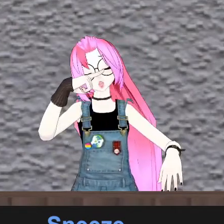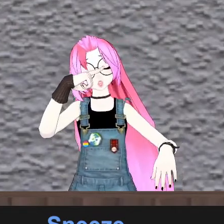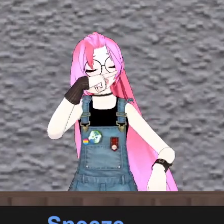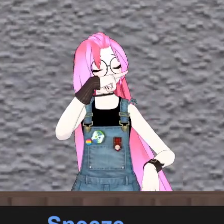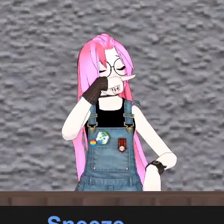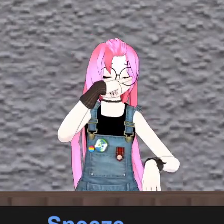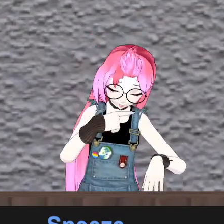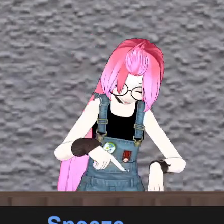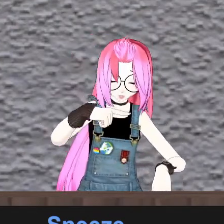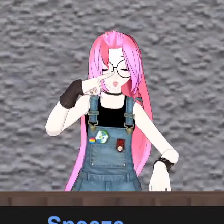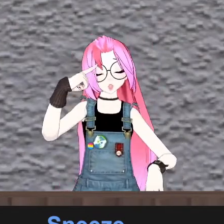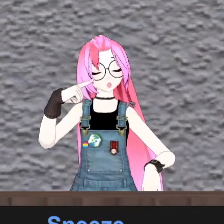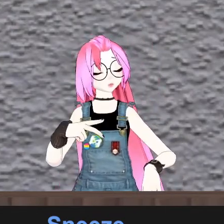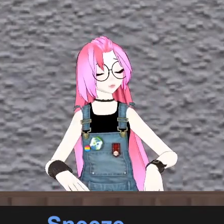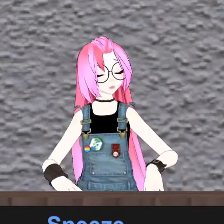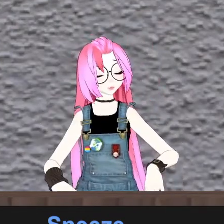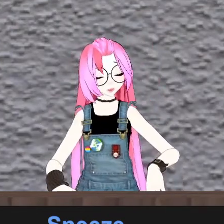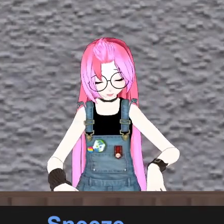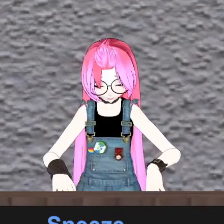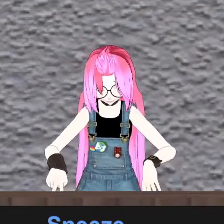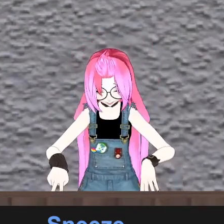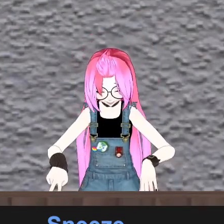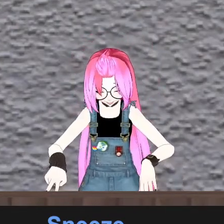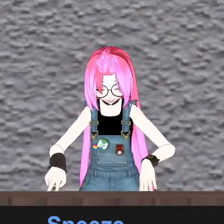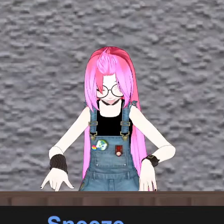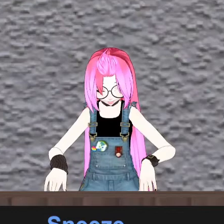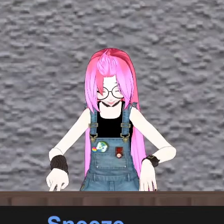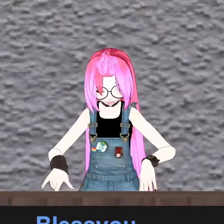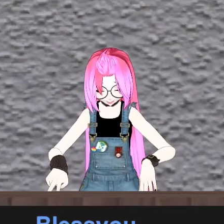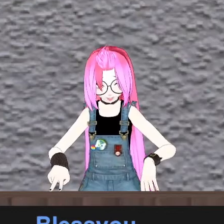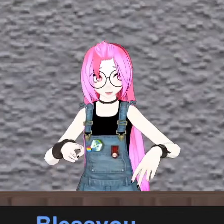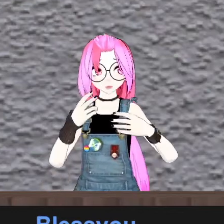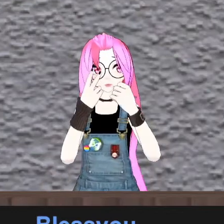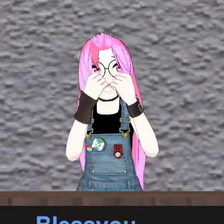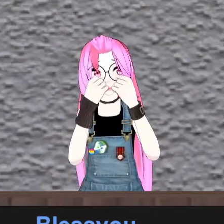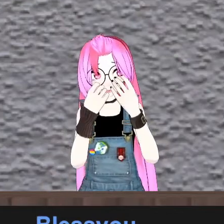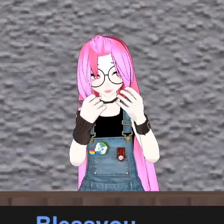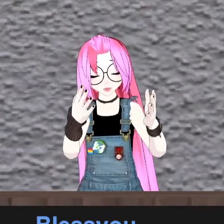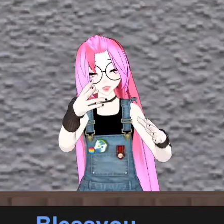sneeze. Like that. And then someone sneezes, what do you say? Bless